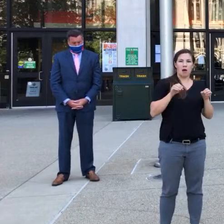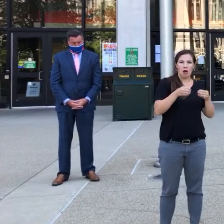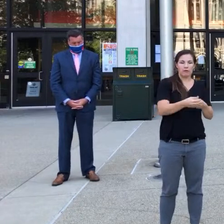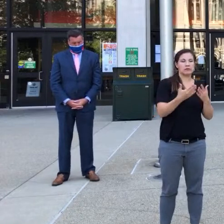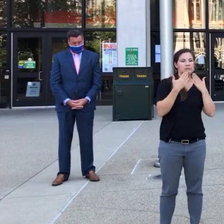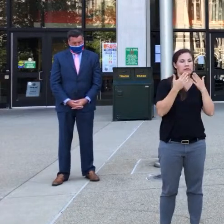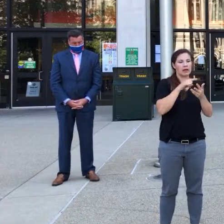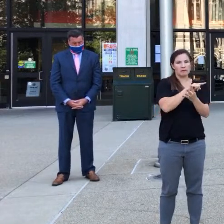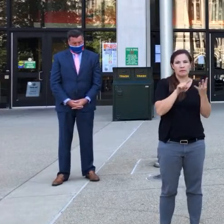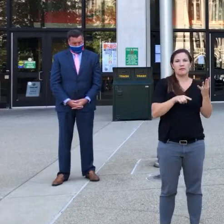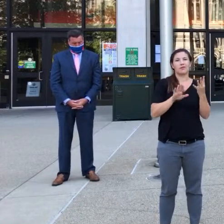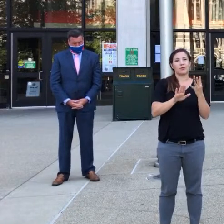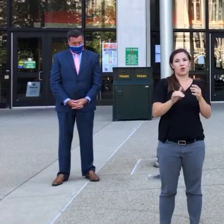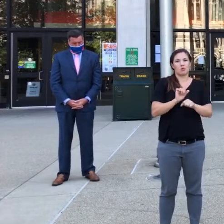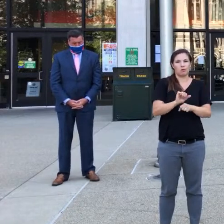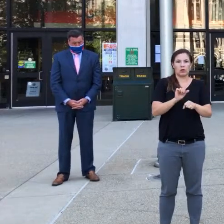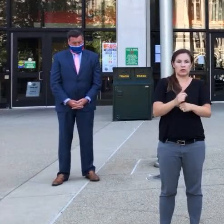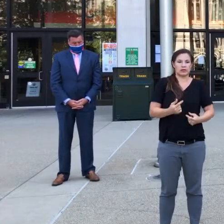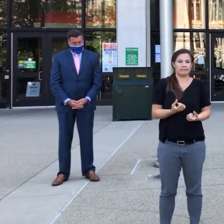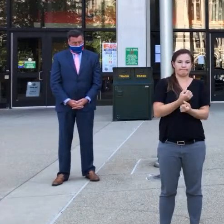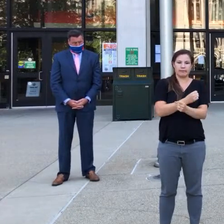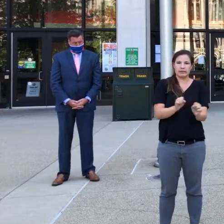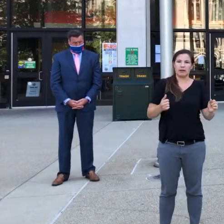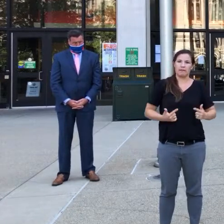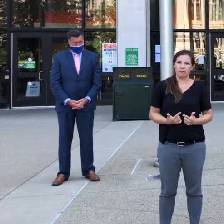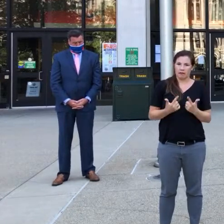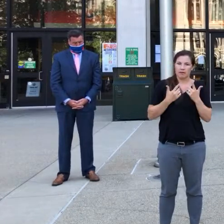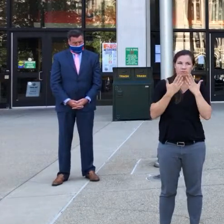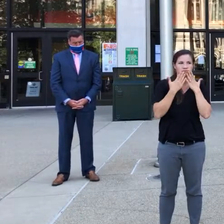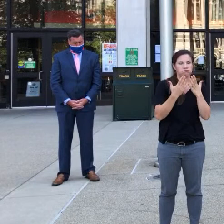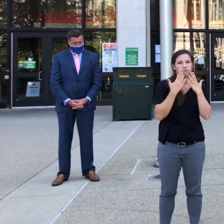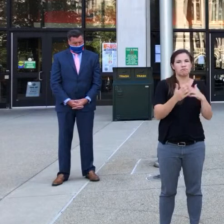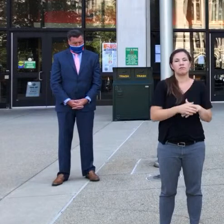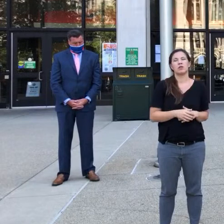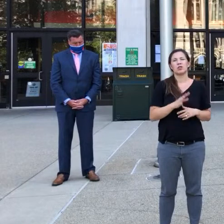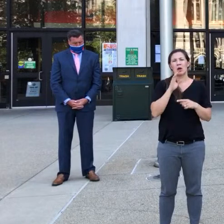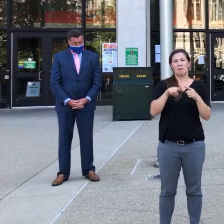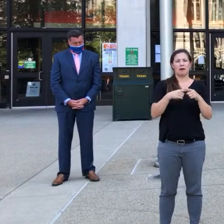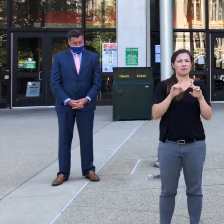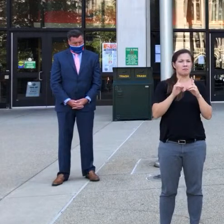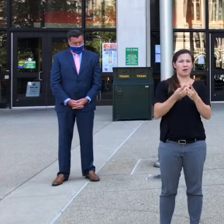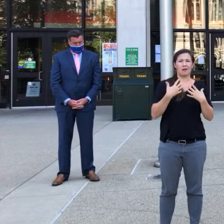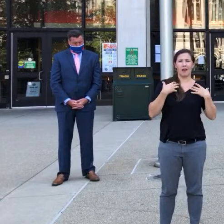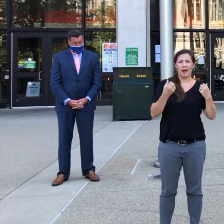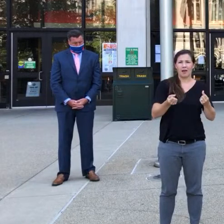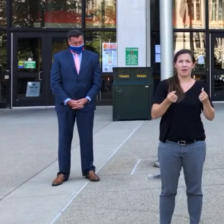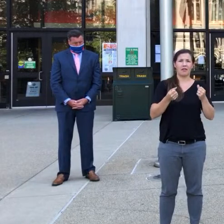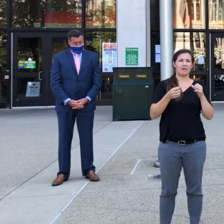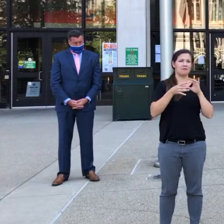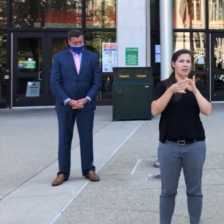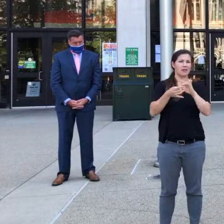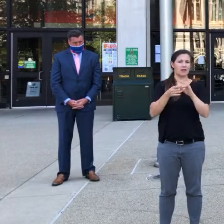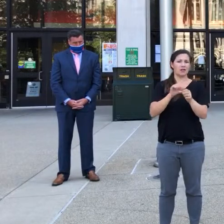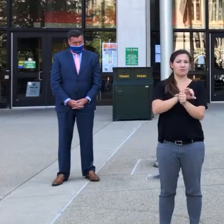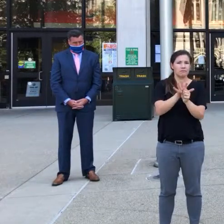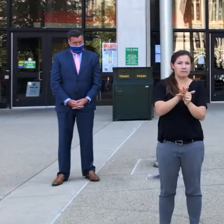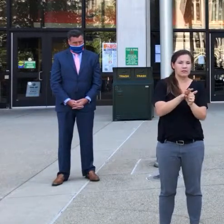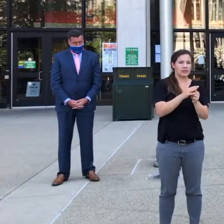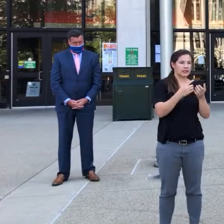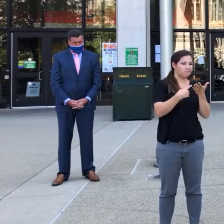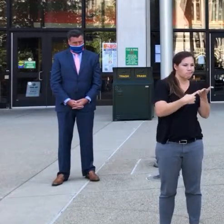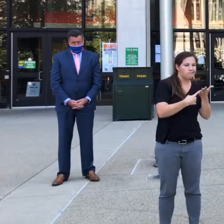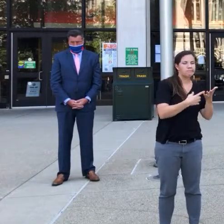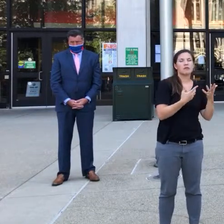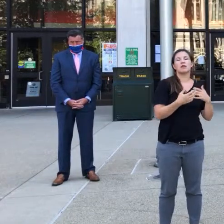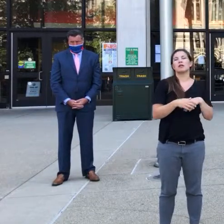to save lives. We've talked a lot about issues associated with the Department of Health as it relates to COVID-19. Some of the individuals who